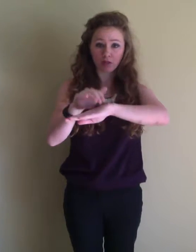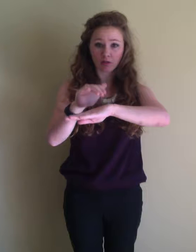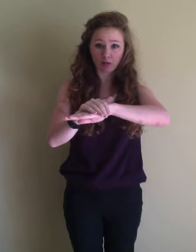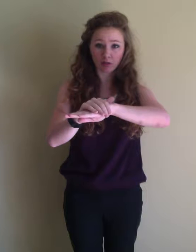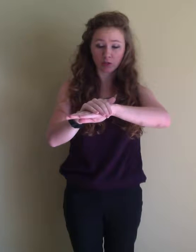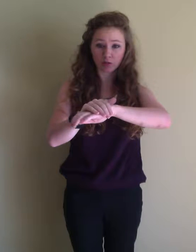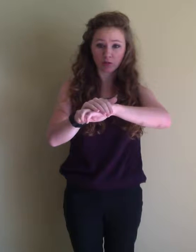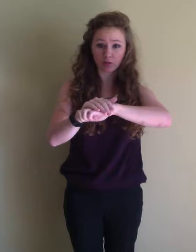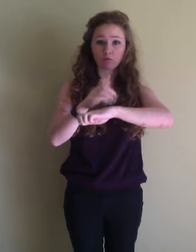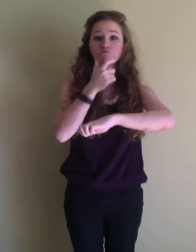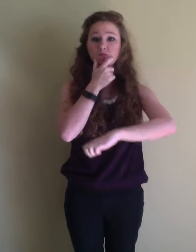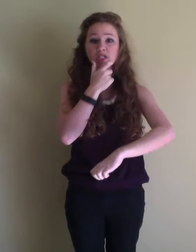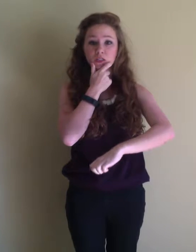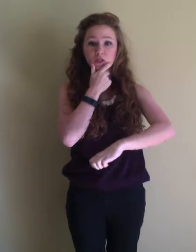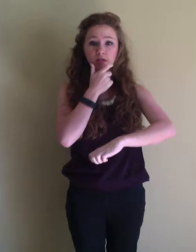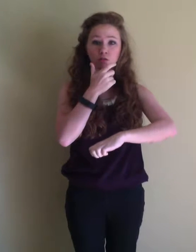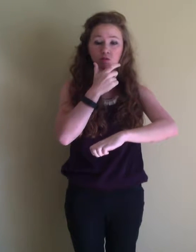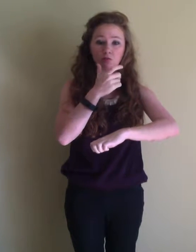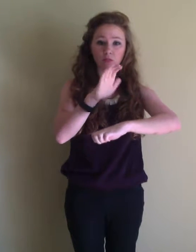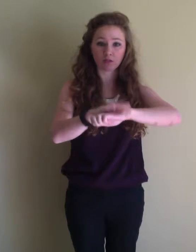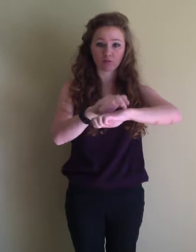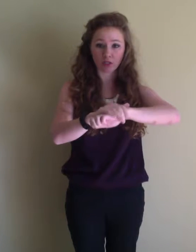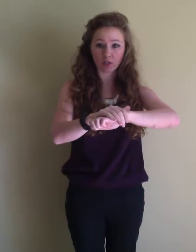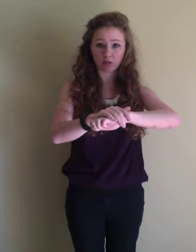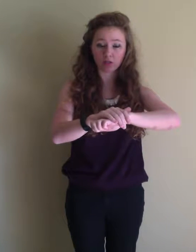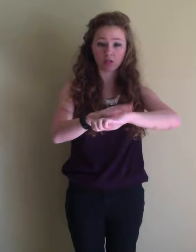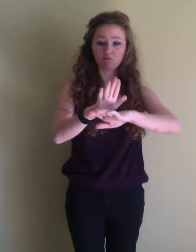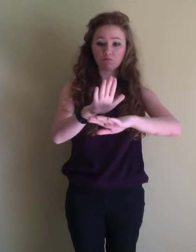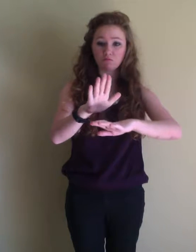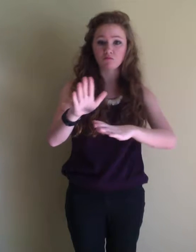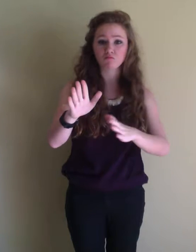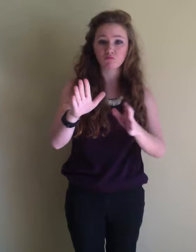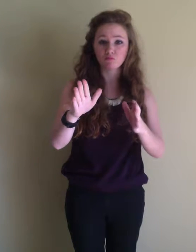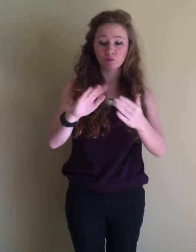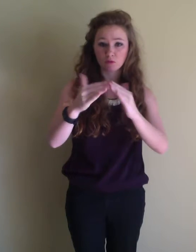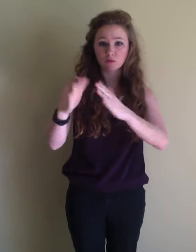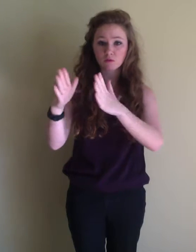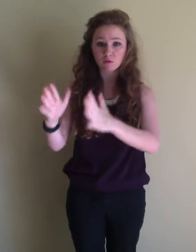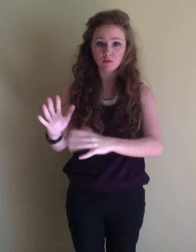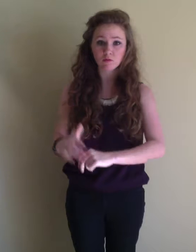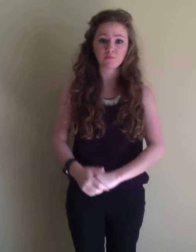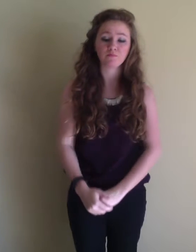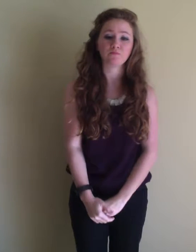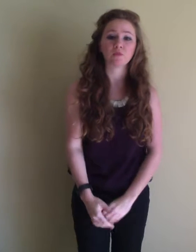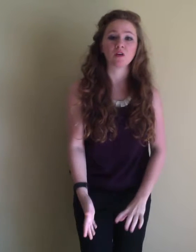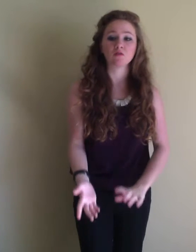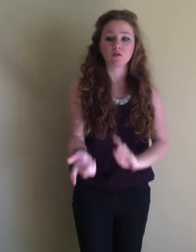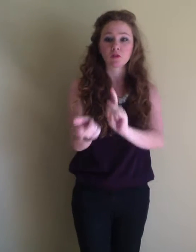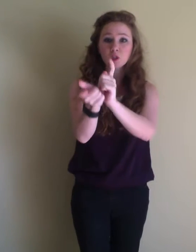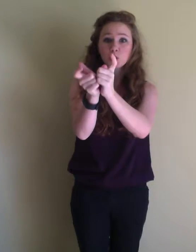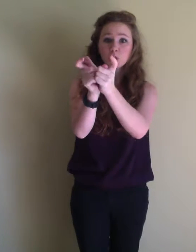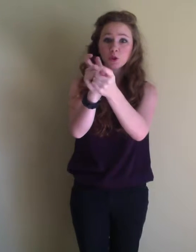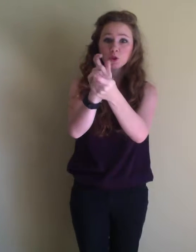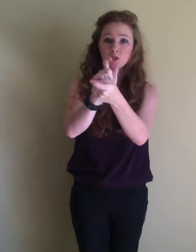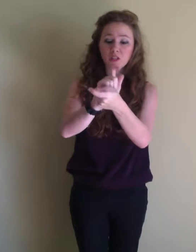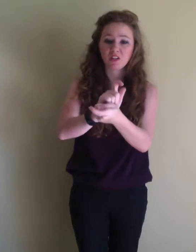crimes, and all was well. Over the course of the next 15 years, however, things are going to go from peachy keen jelly bean to just